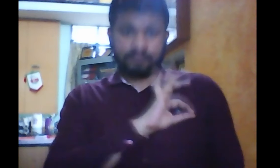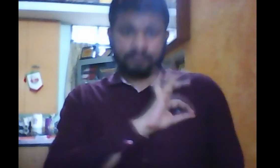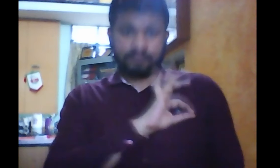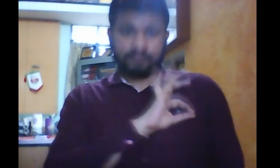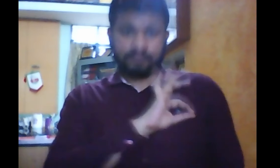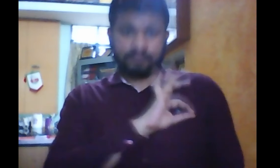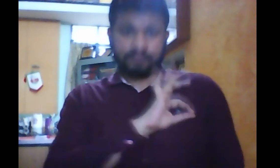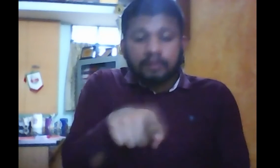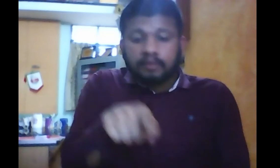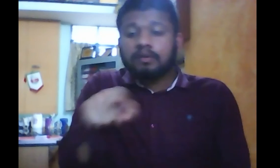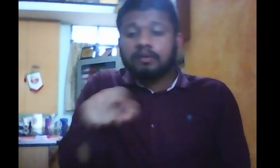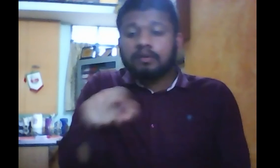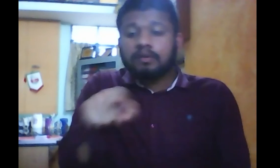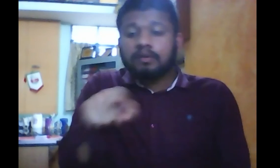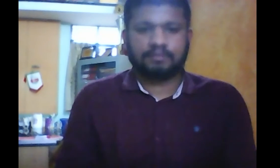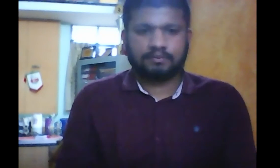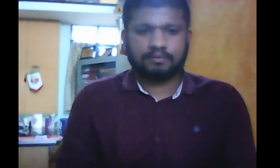this, this, this. What?